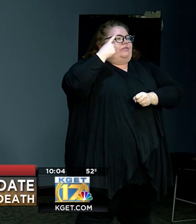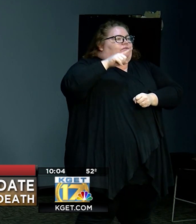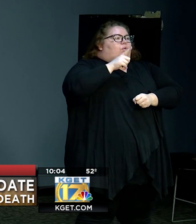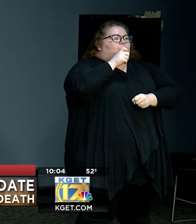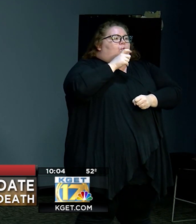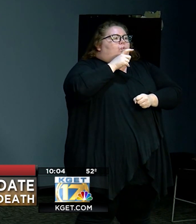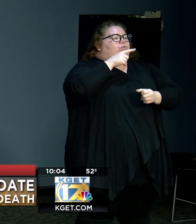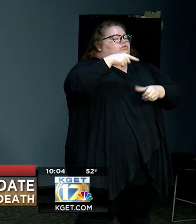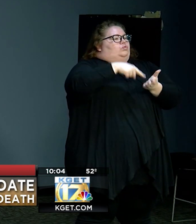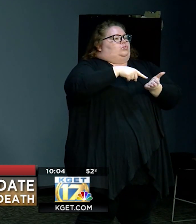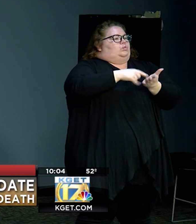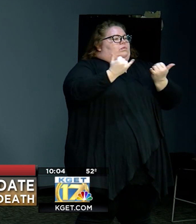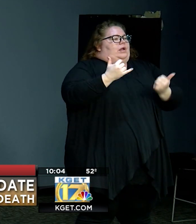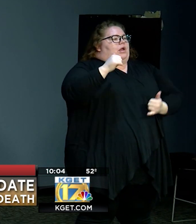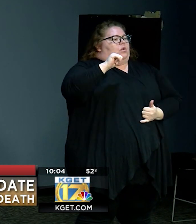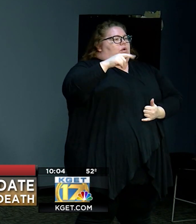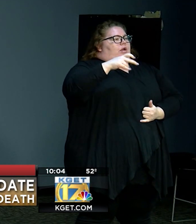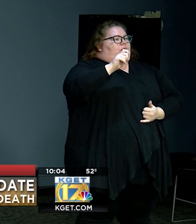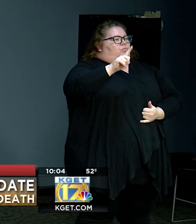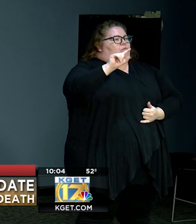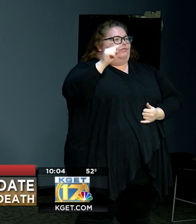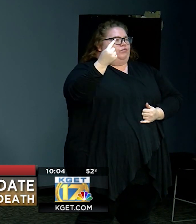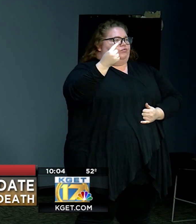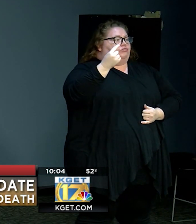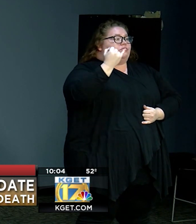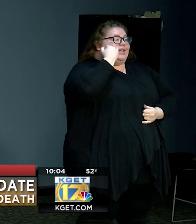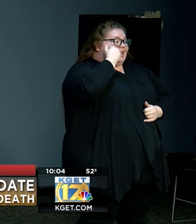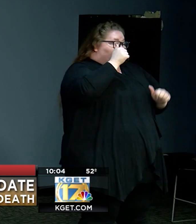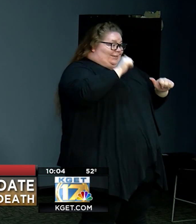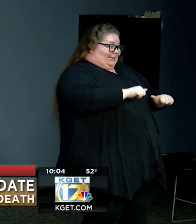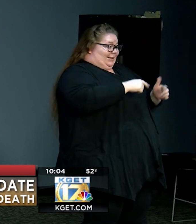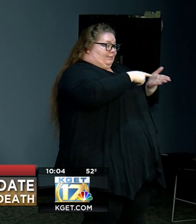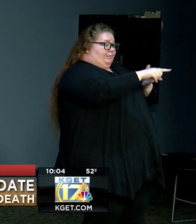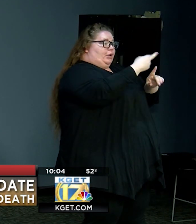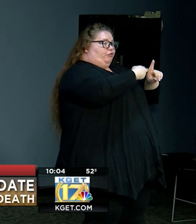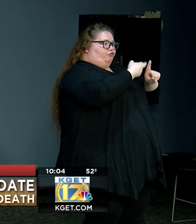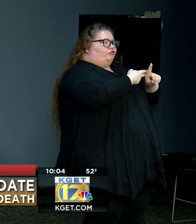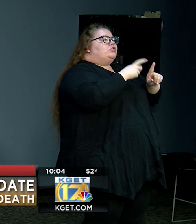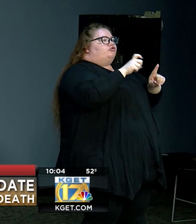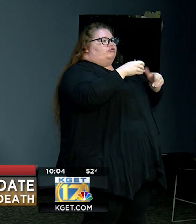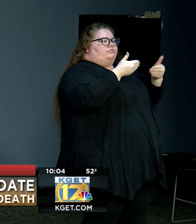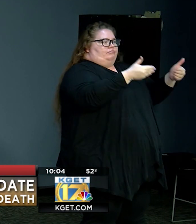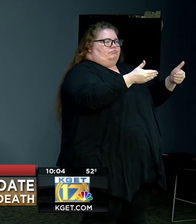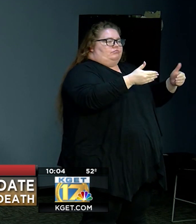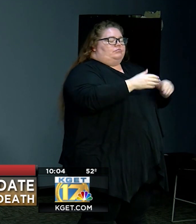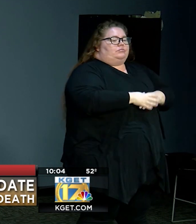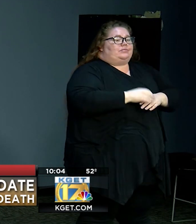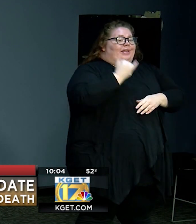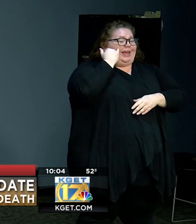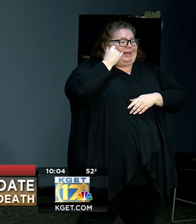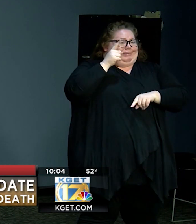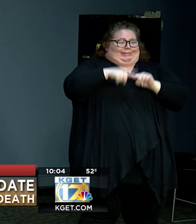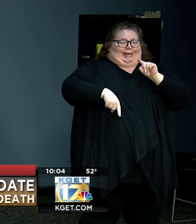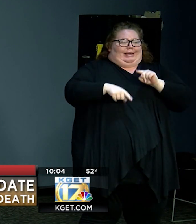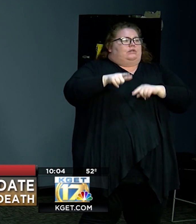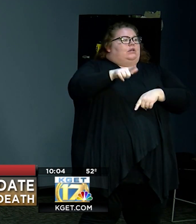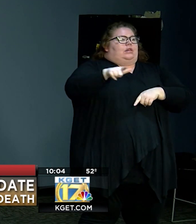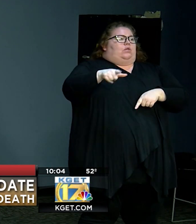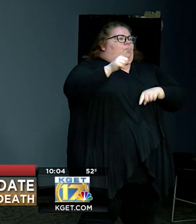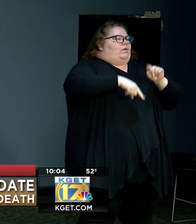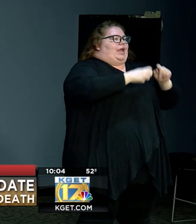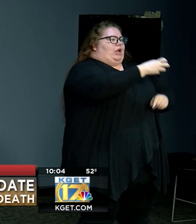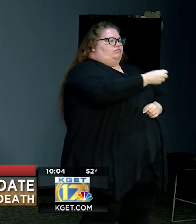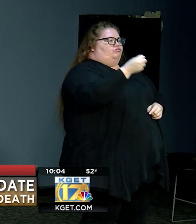1st. You're still expected to pay the rent if able, but your landlord cannot remove you if you cannot make payments at the